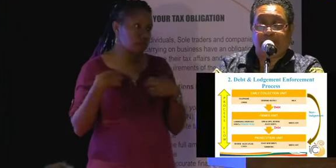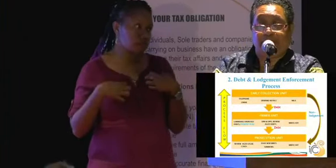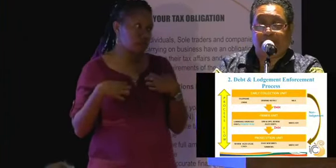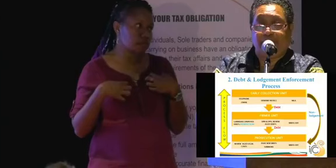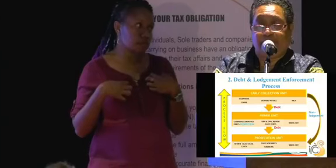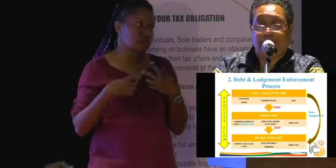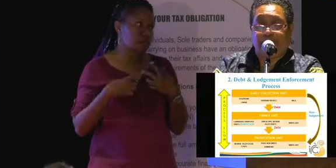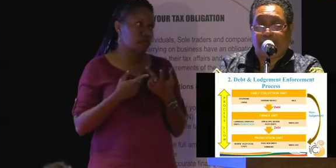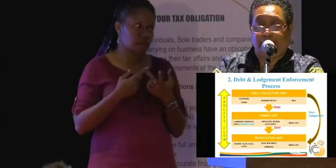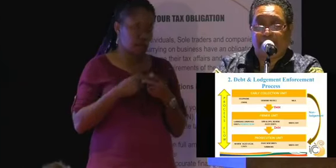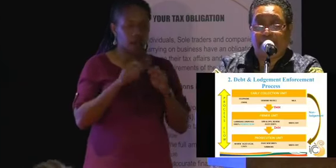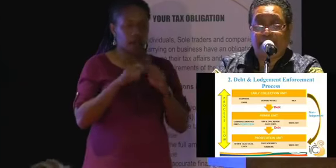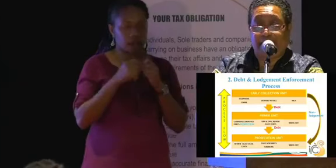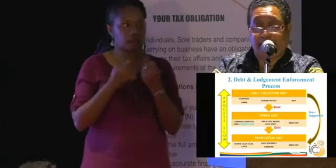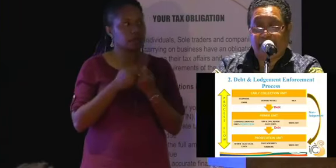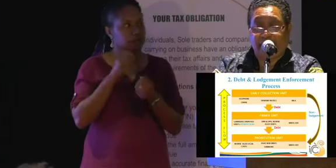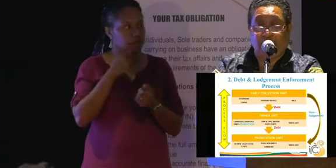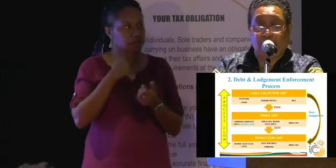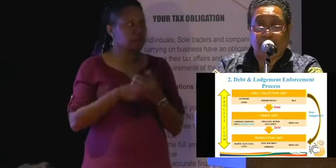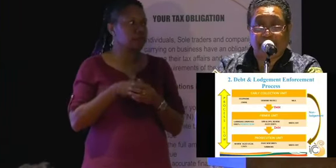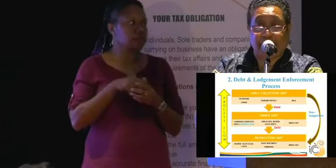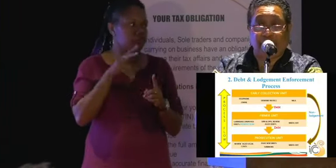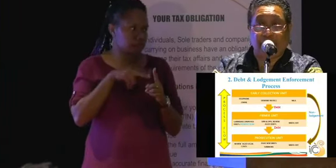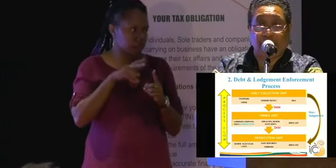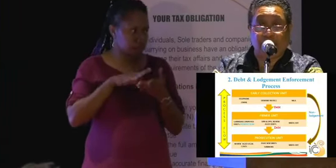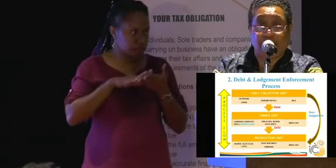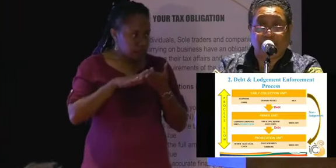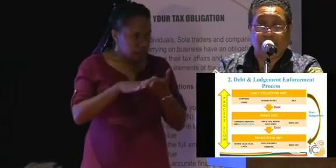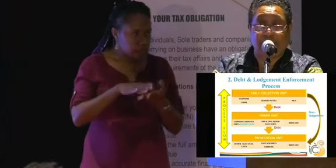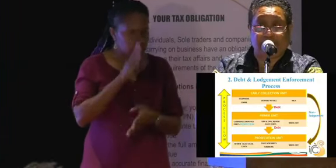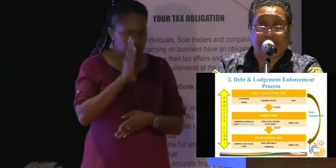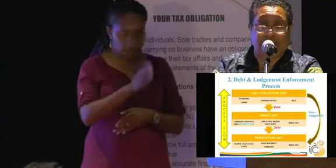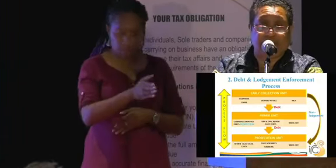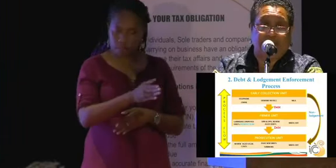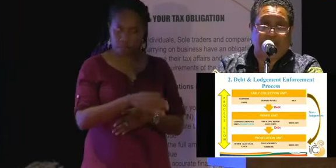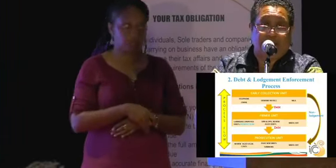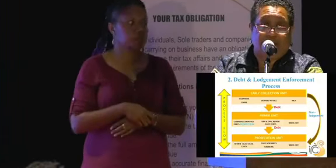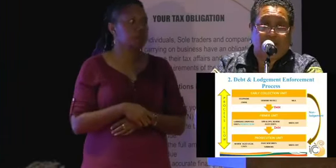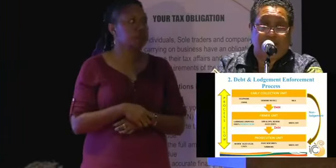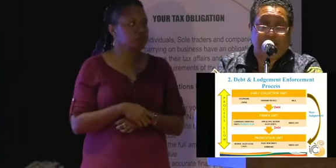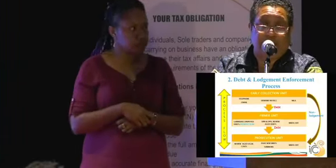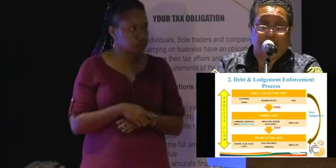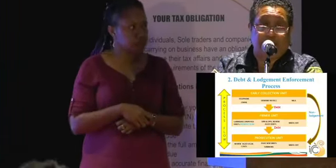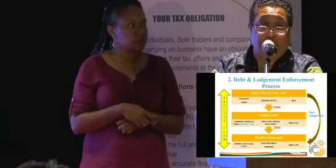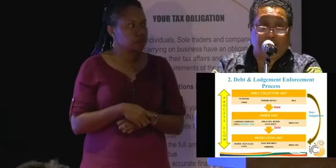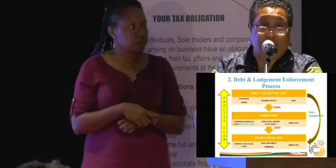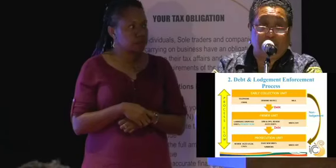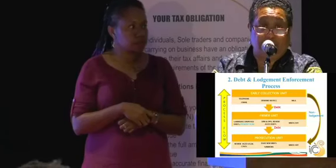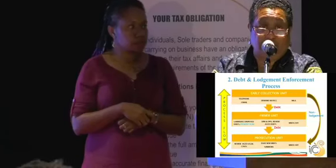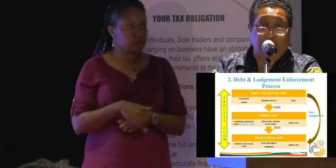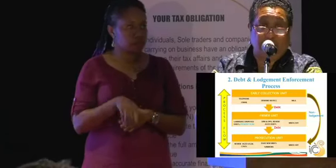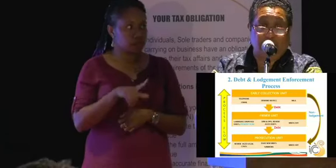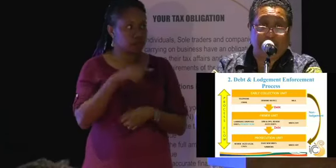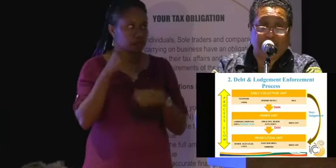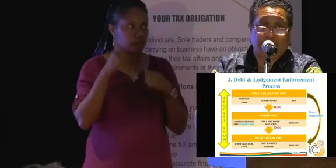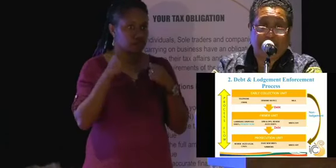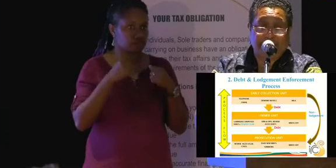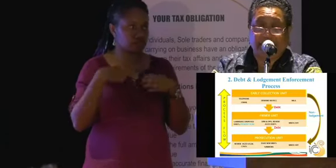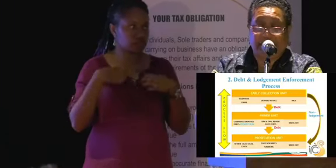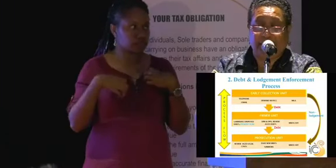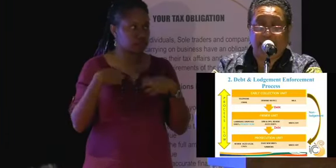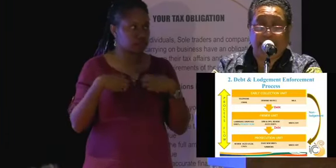are referred directly to our prosecution unit to start commence prosecution on